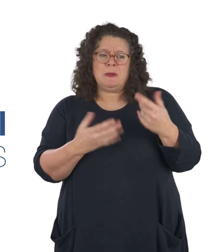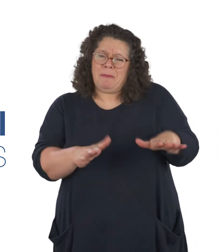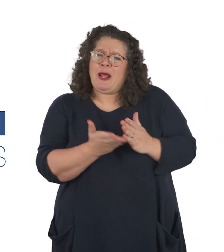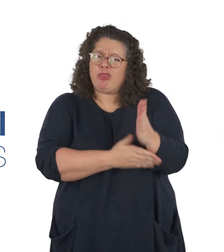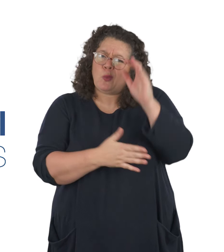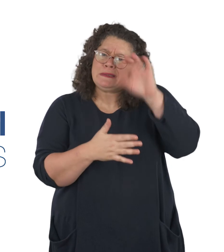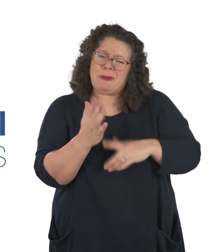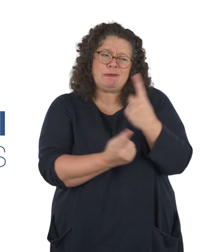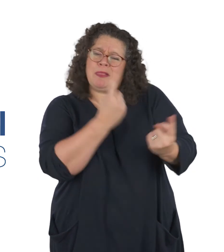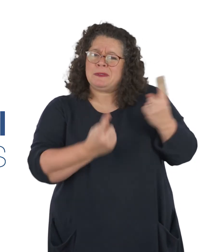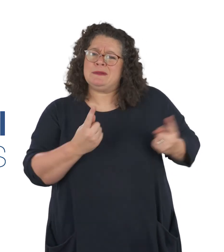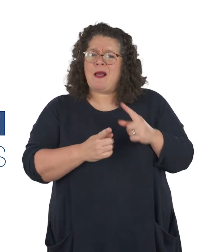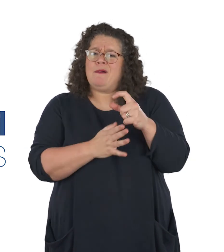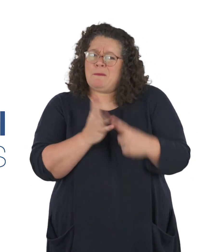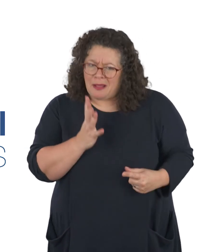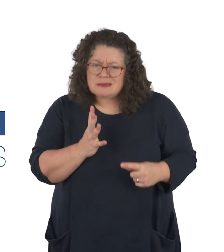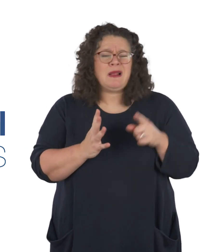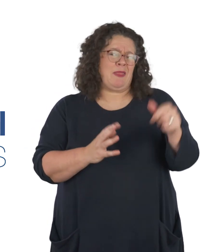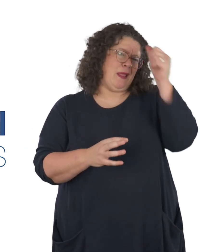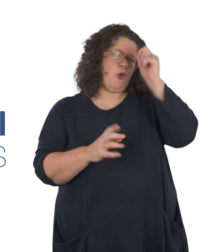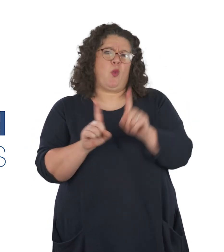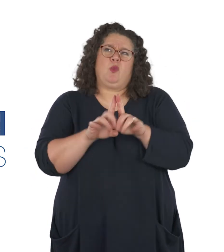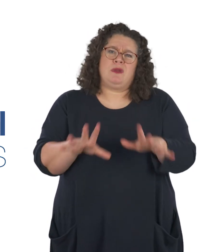They will review your application against the fund criteria.